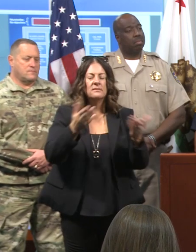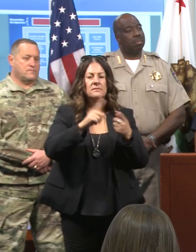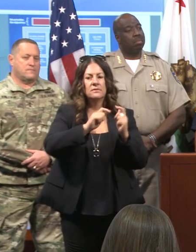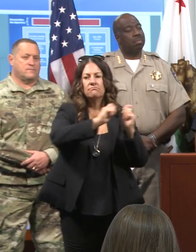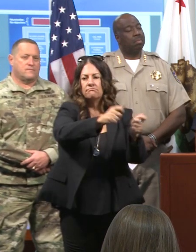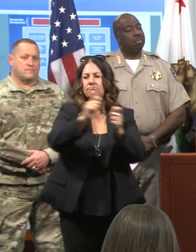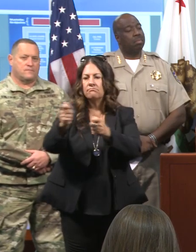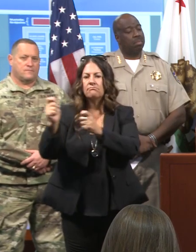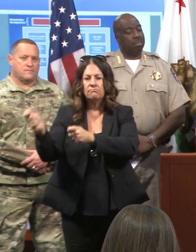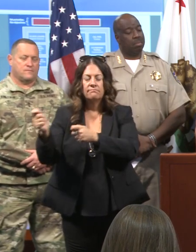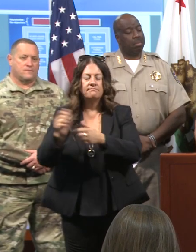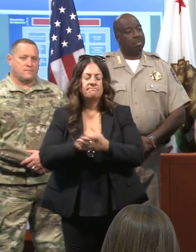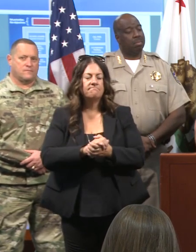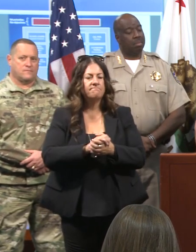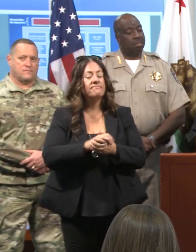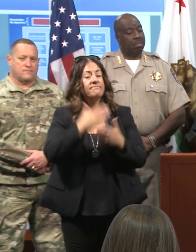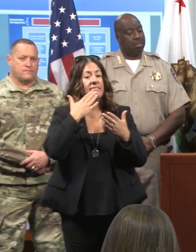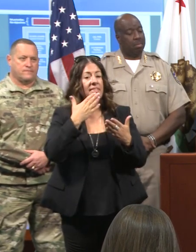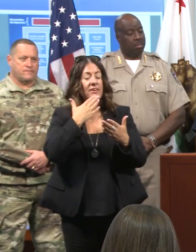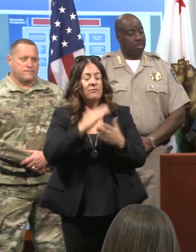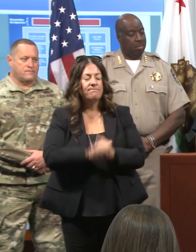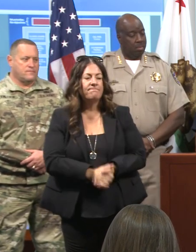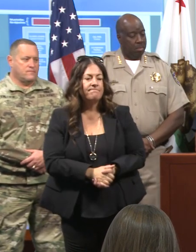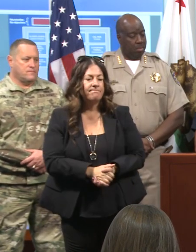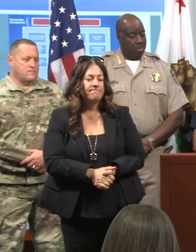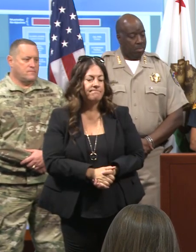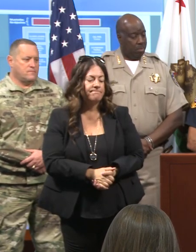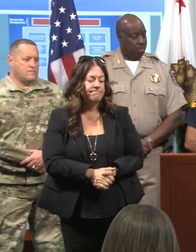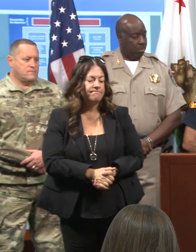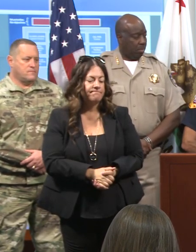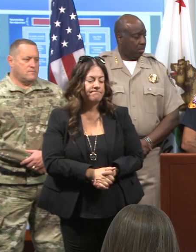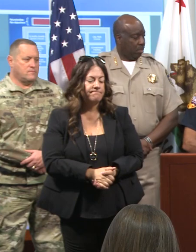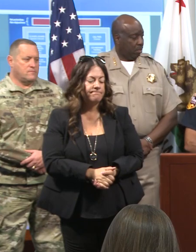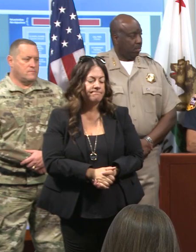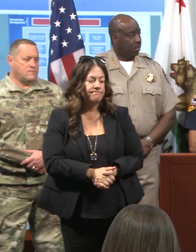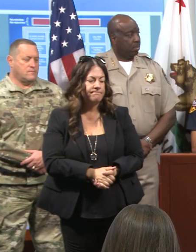today. That concludes my briefing. Thank you.